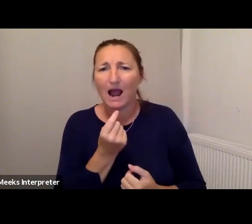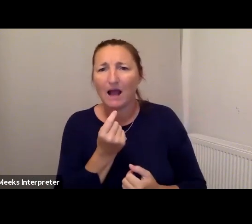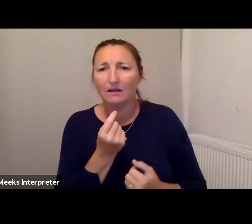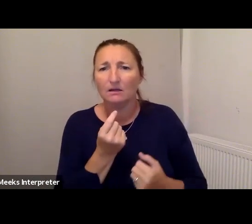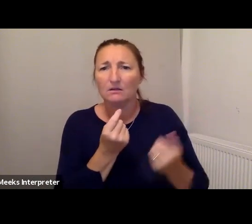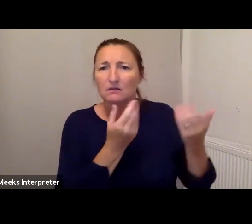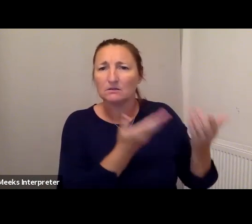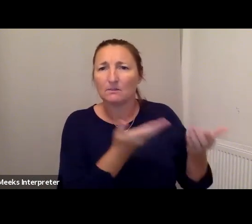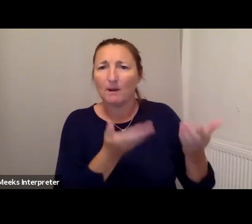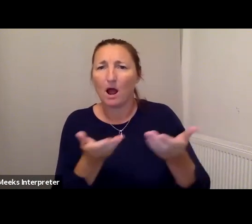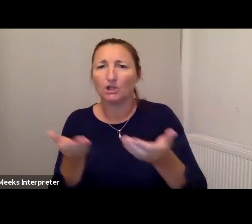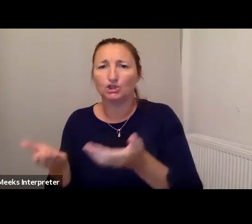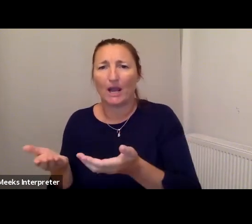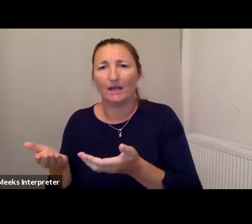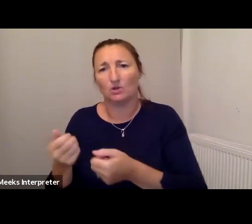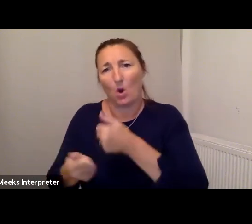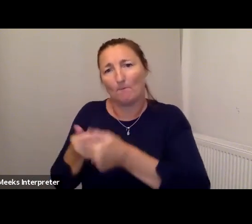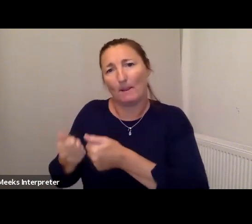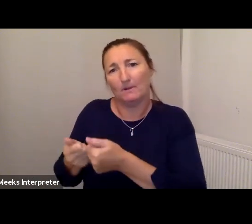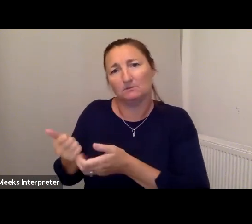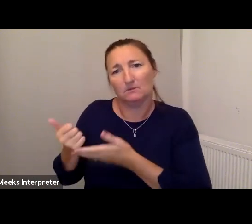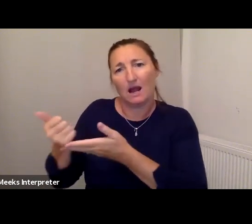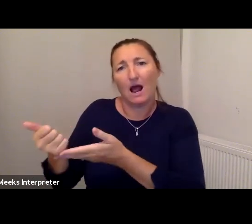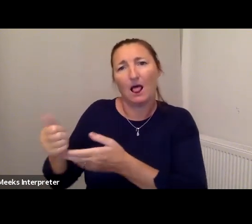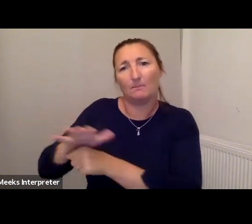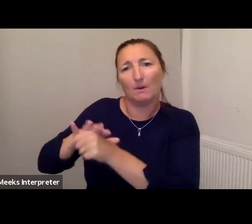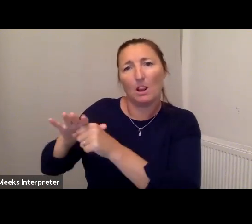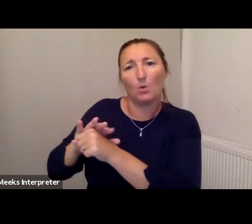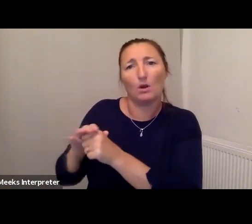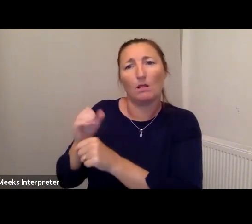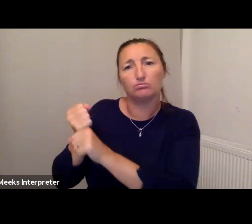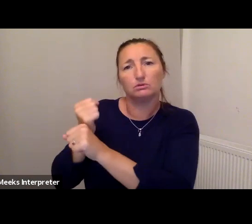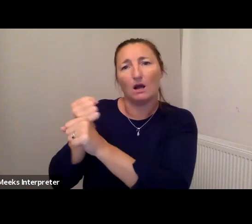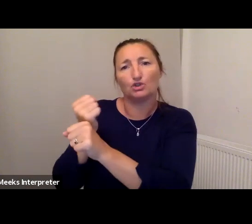supply chains complement local production to making AT provision